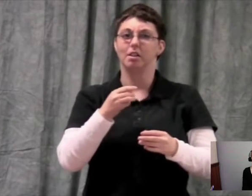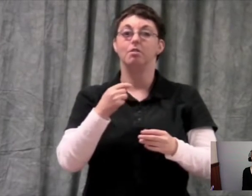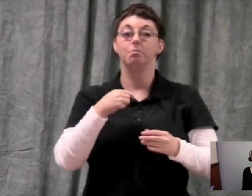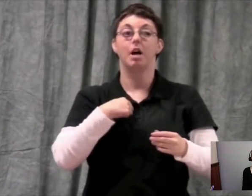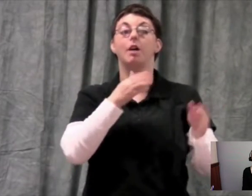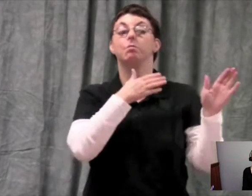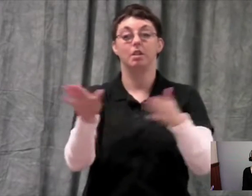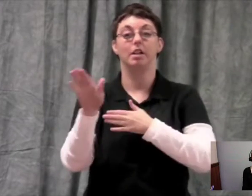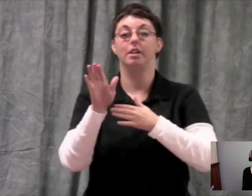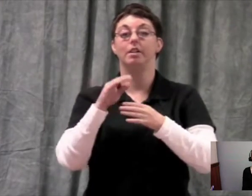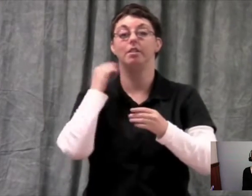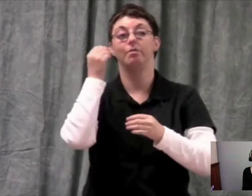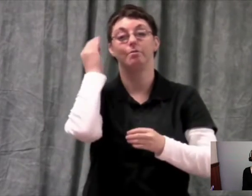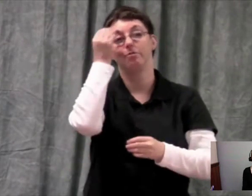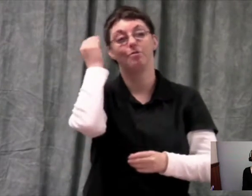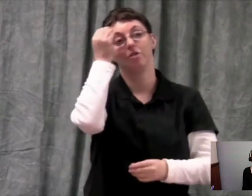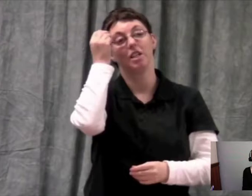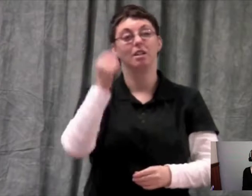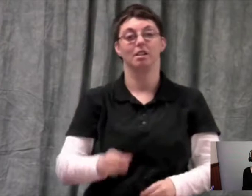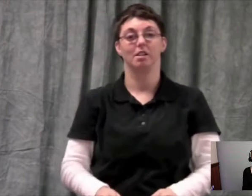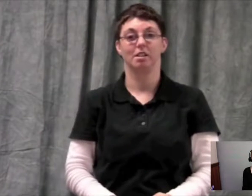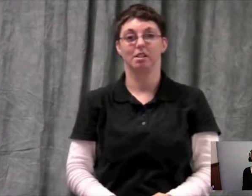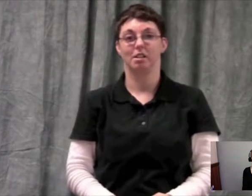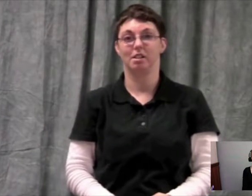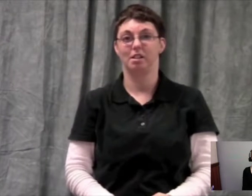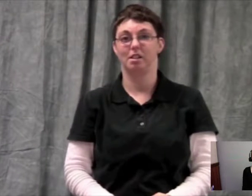about it a little bit. I was definitely interested.